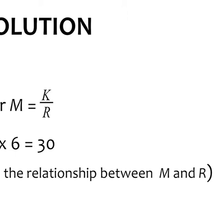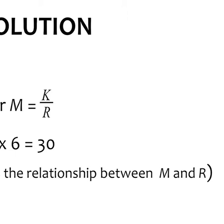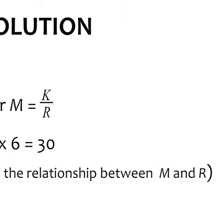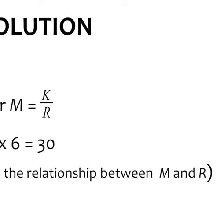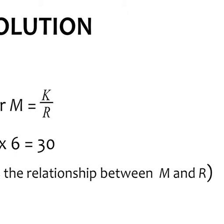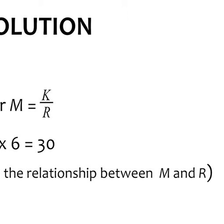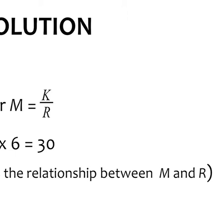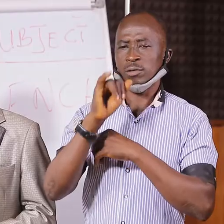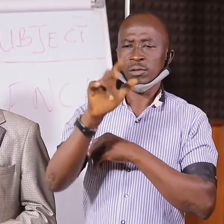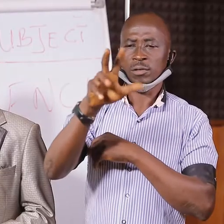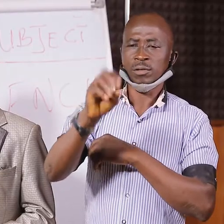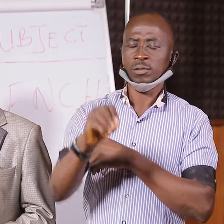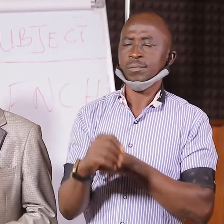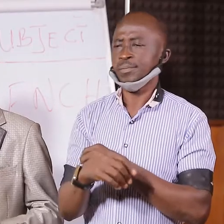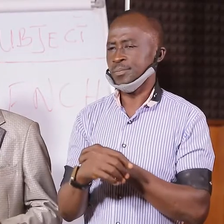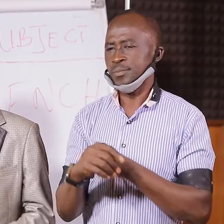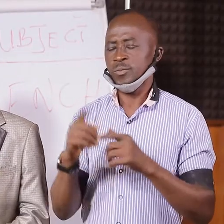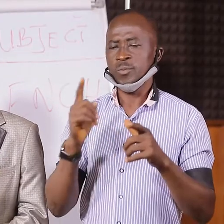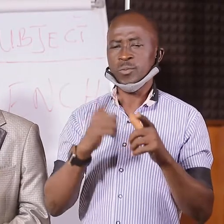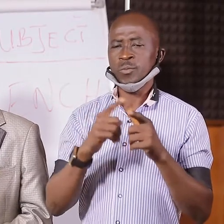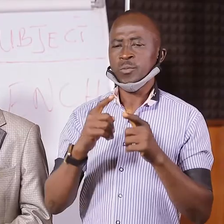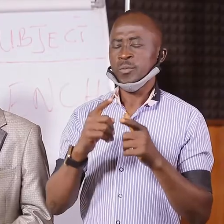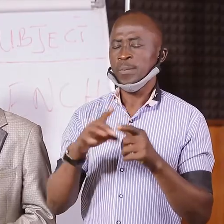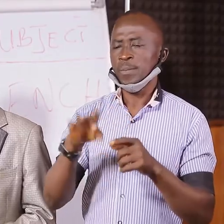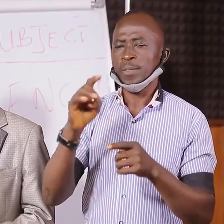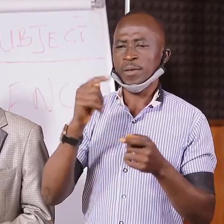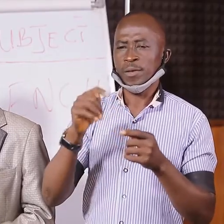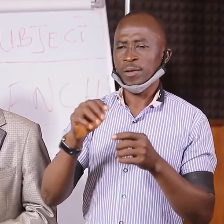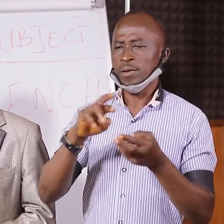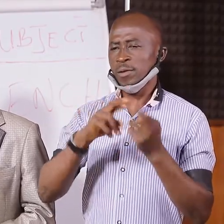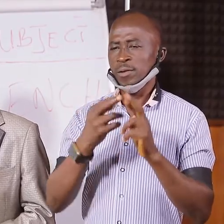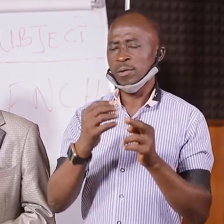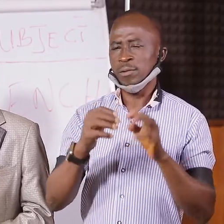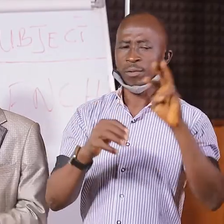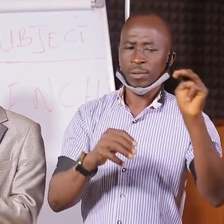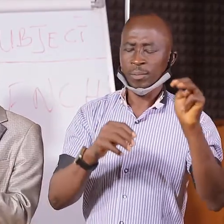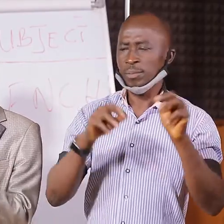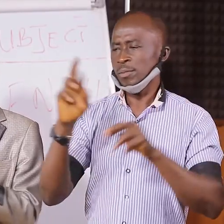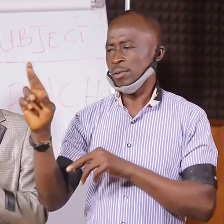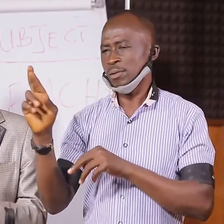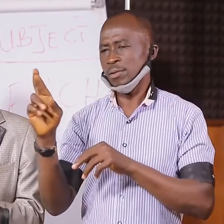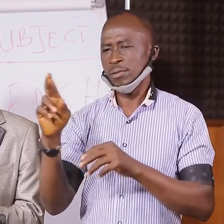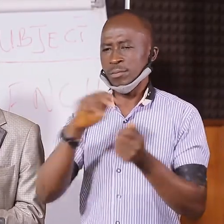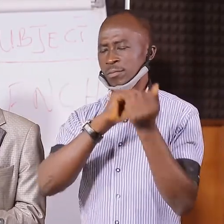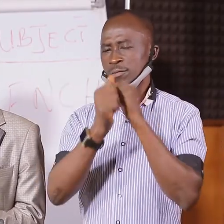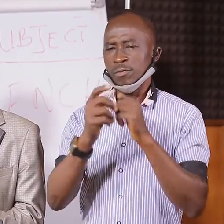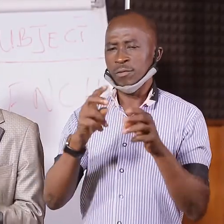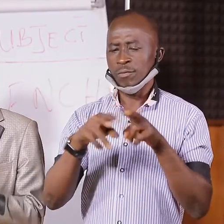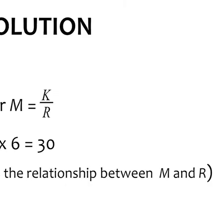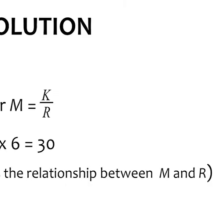is 30. Then to find the relationship between m and r, we substitute the